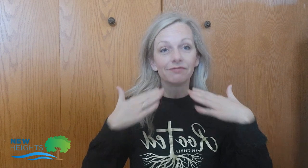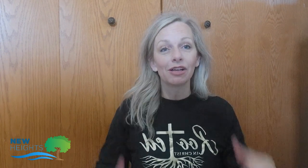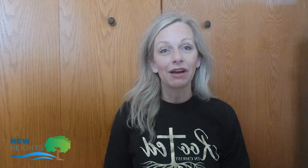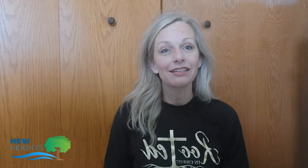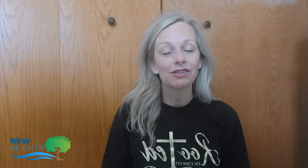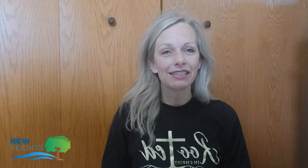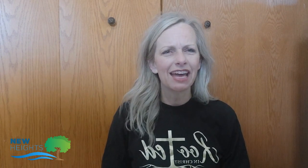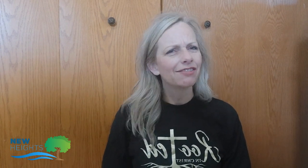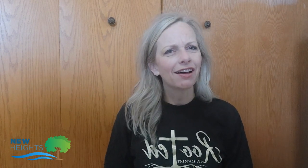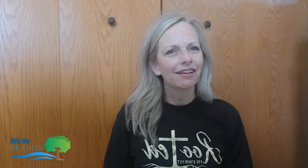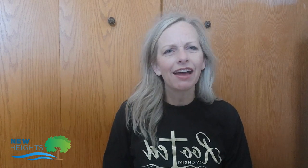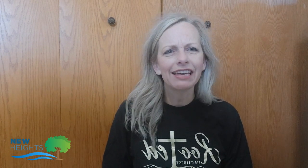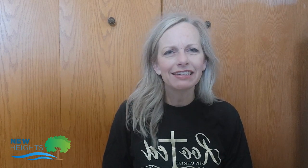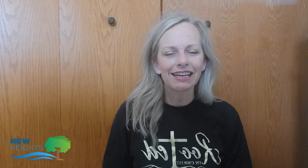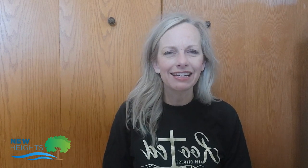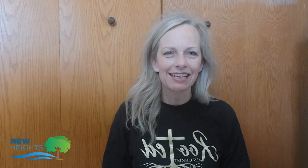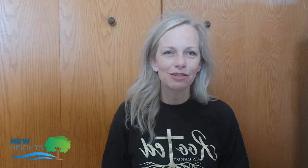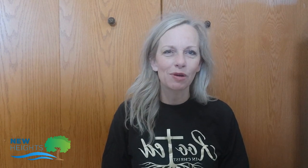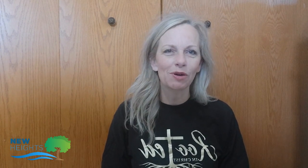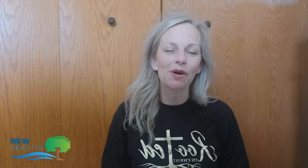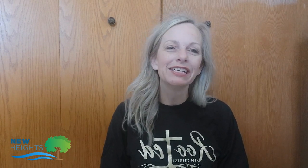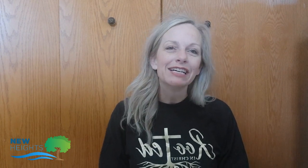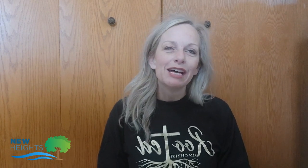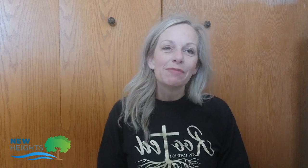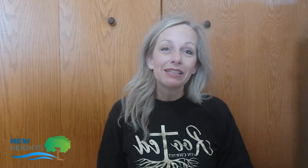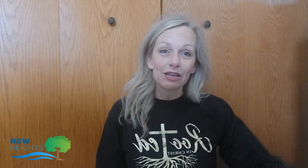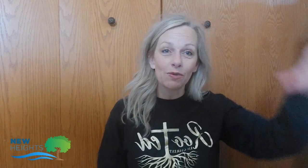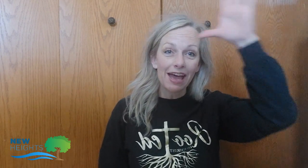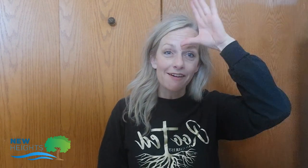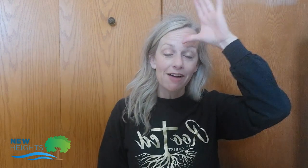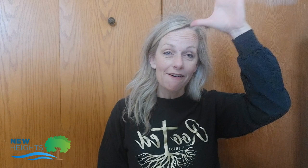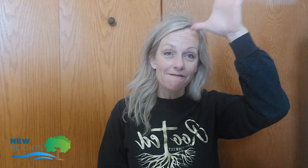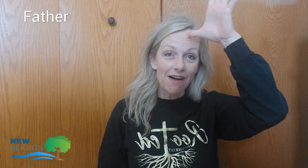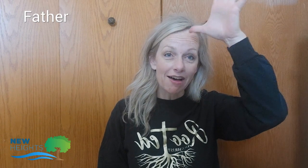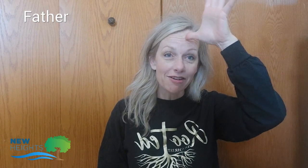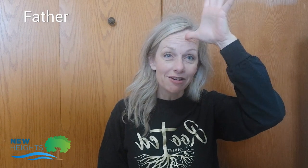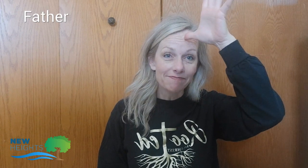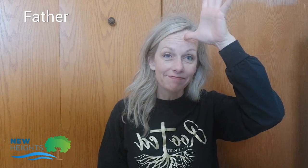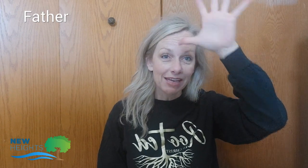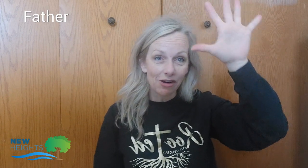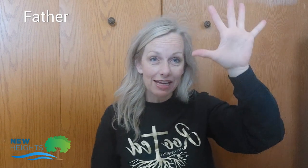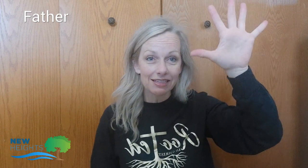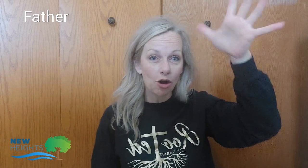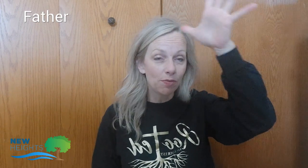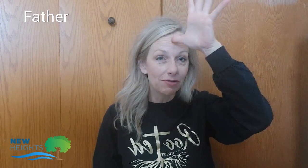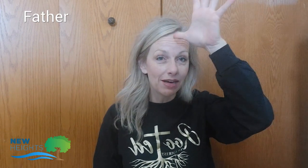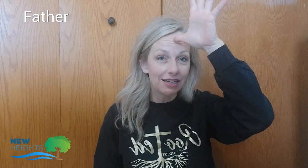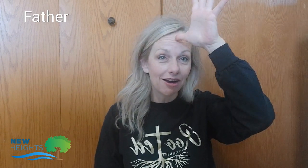All right, so that's kind of a hint, I guess, as to where we're going. But so we have father, and your hand is open right here on